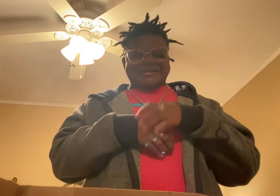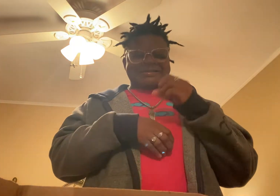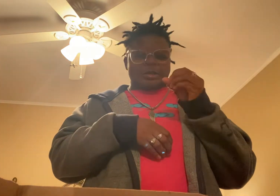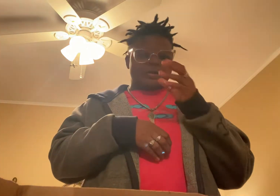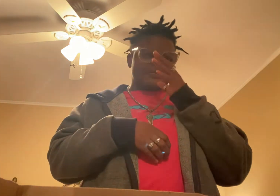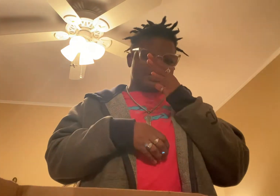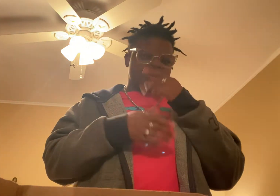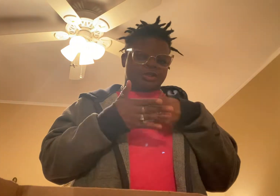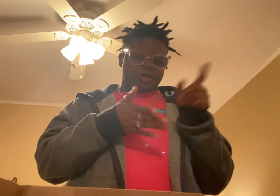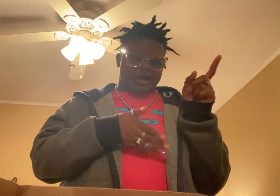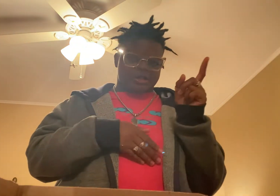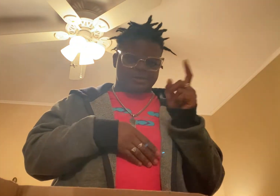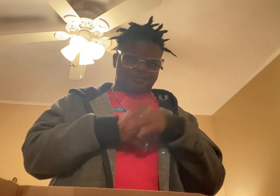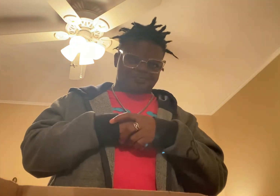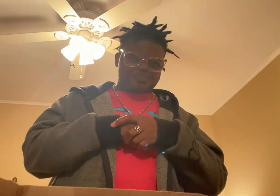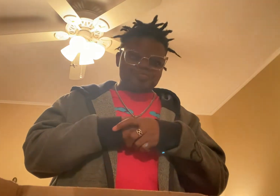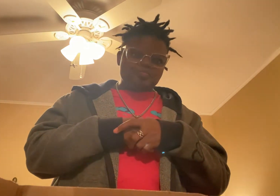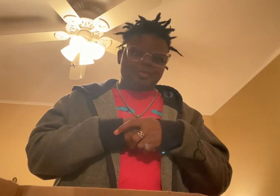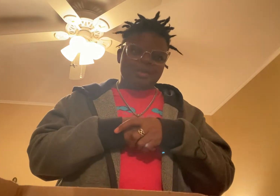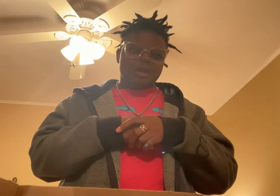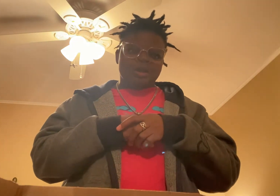So my mother checked.